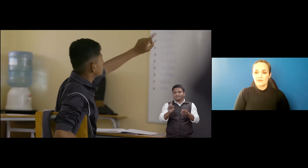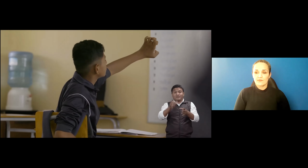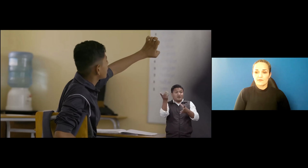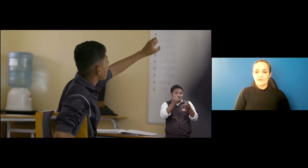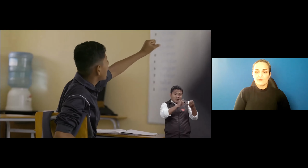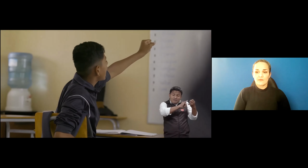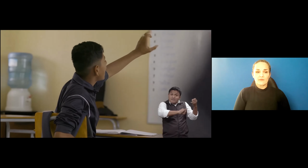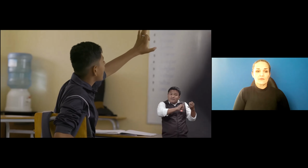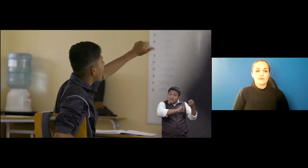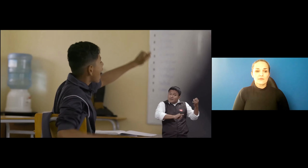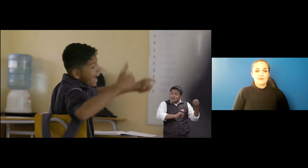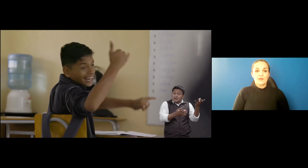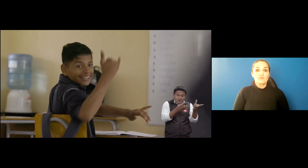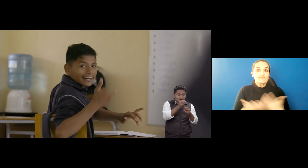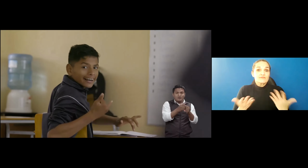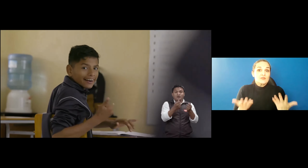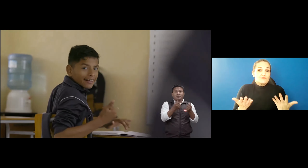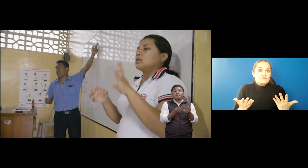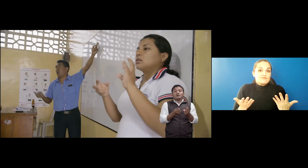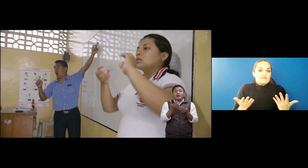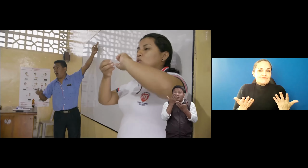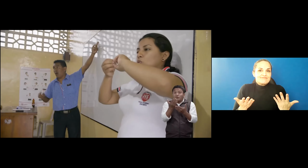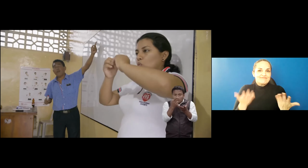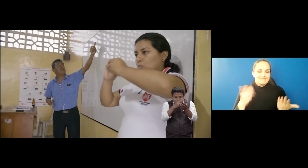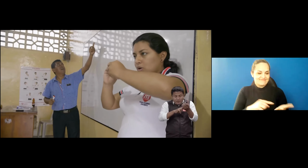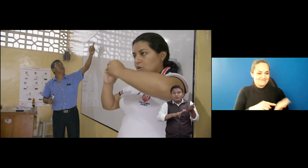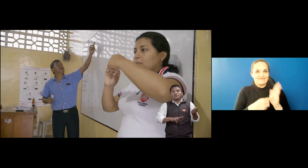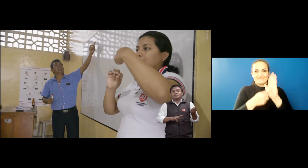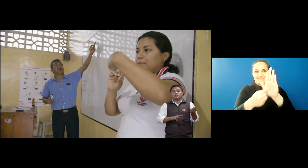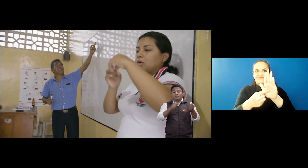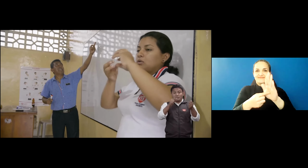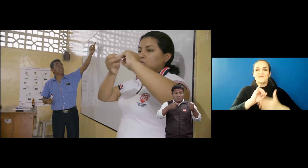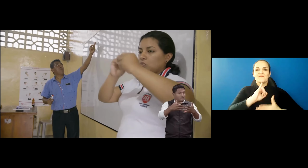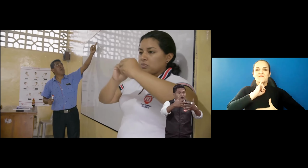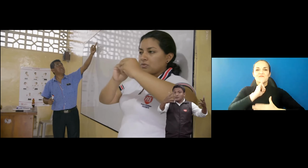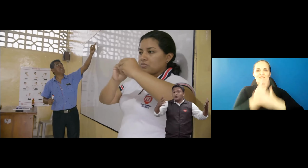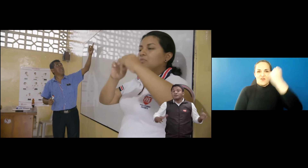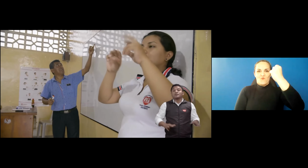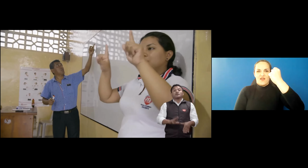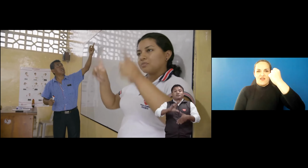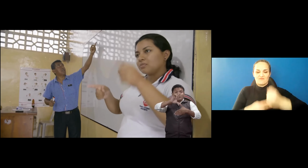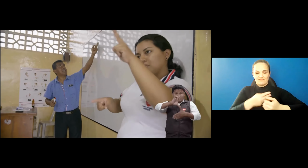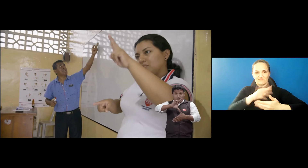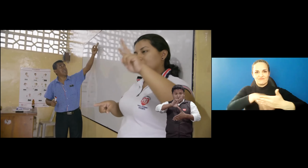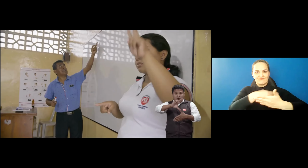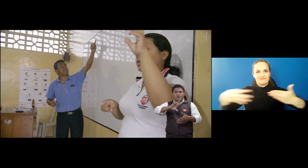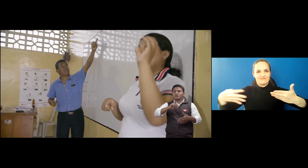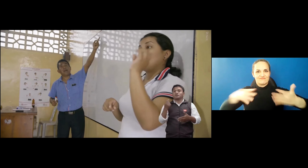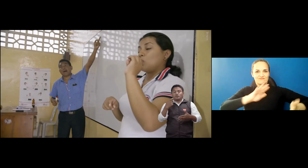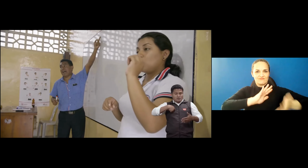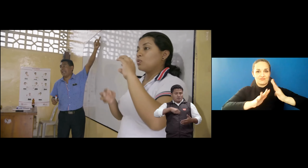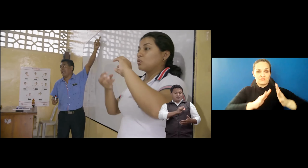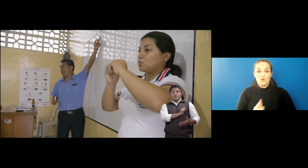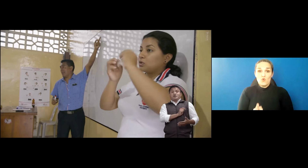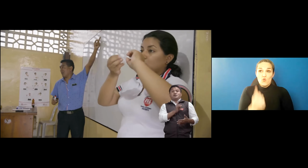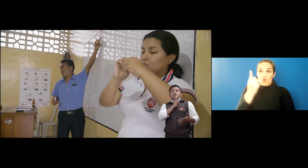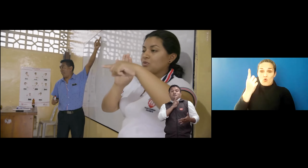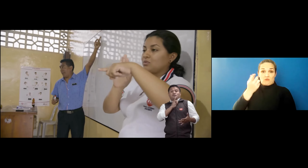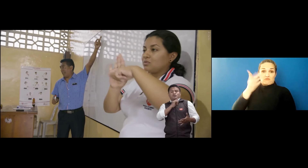way were in fact people that have a great deal of capability. So this bicultural, bilingual